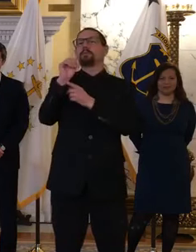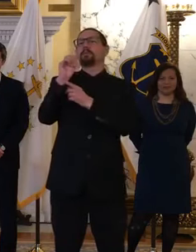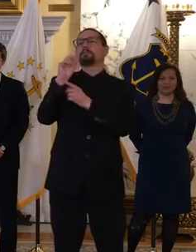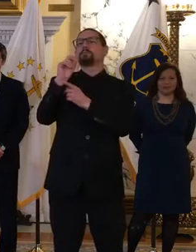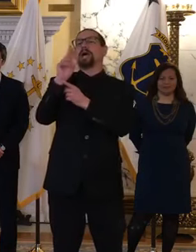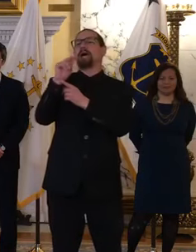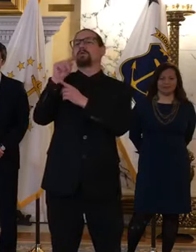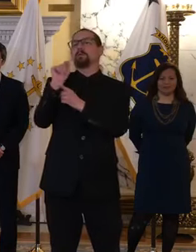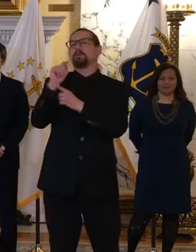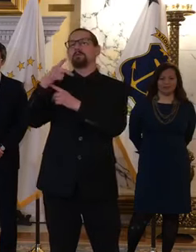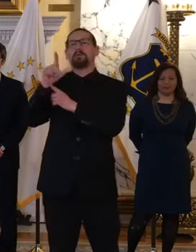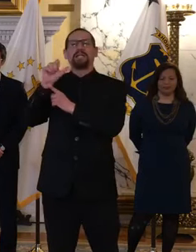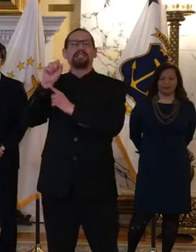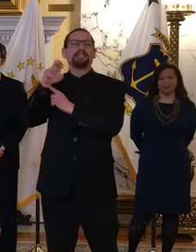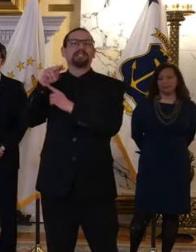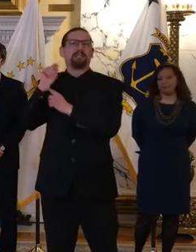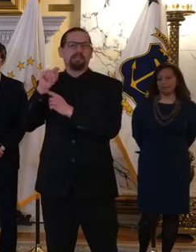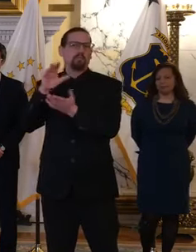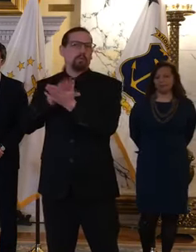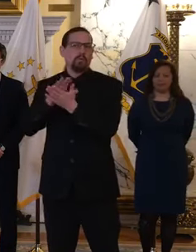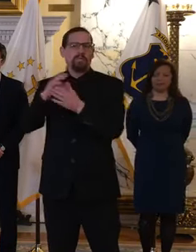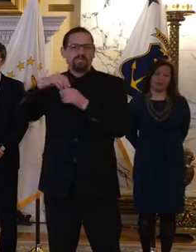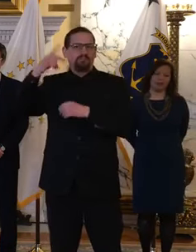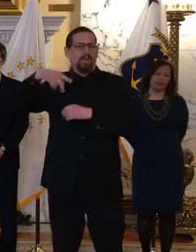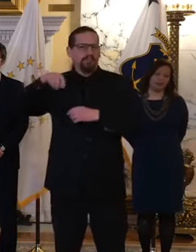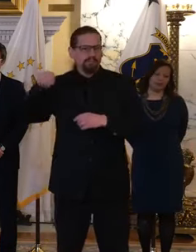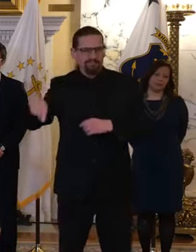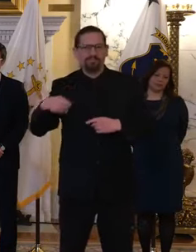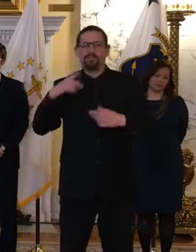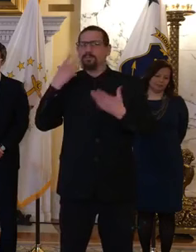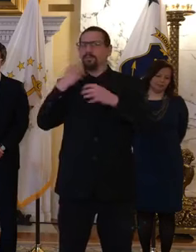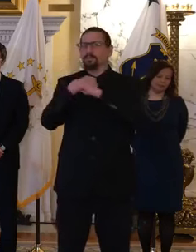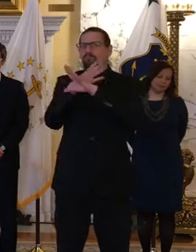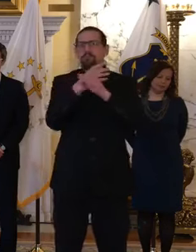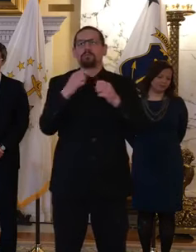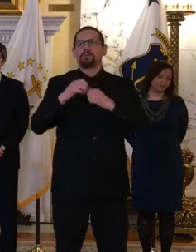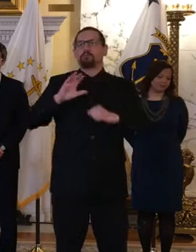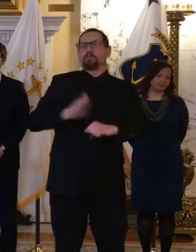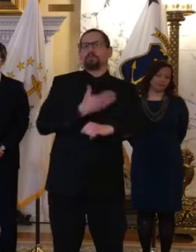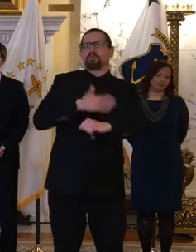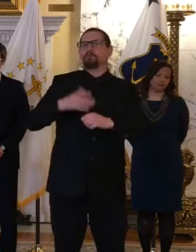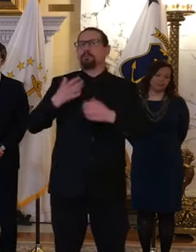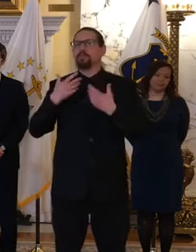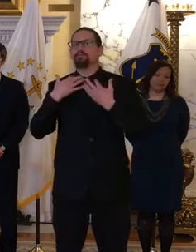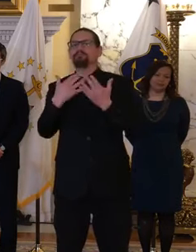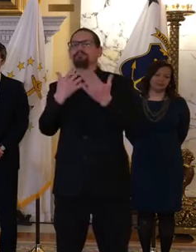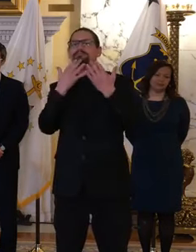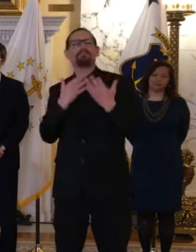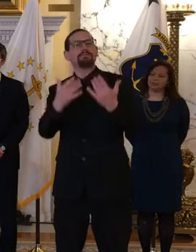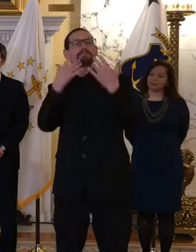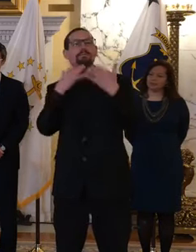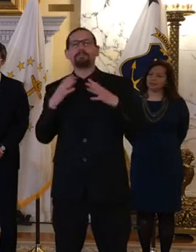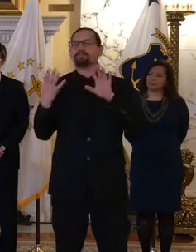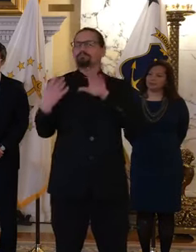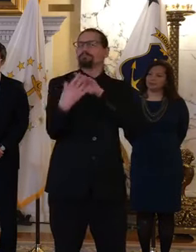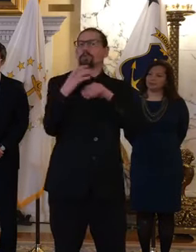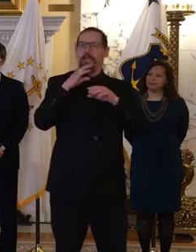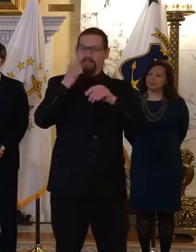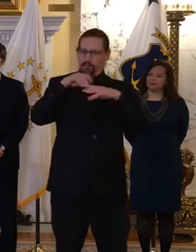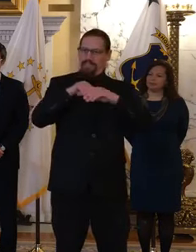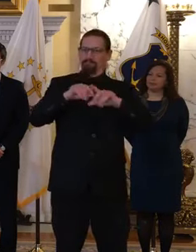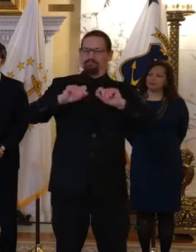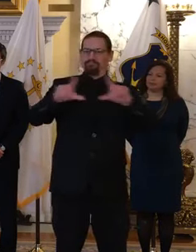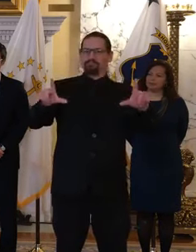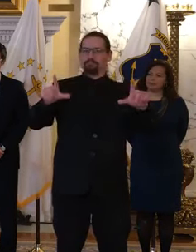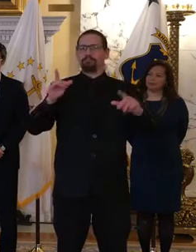video conference tools so the school chorus can sing together. And we have special education teachers at